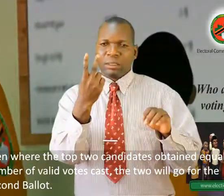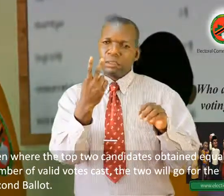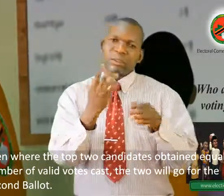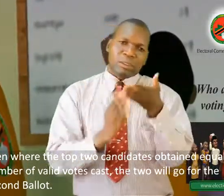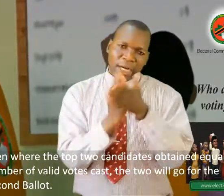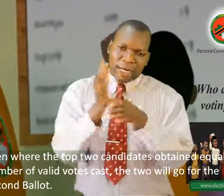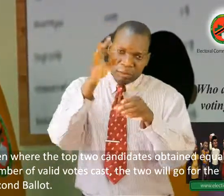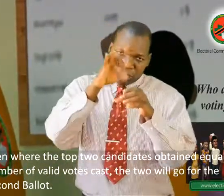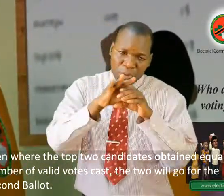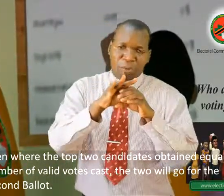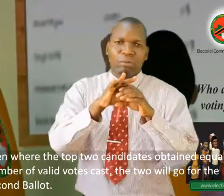second ballot.